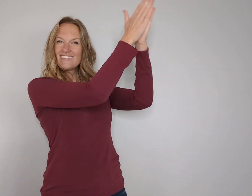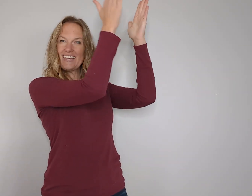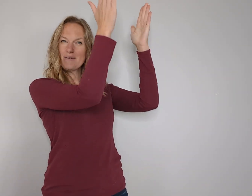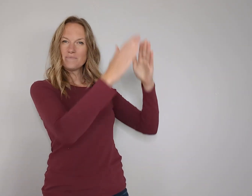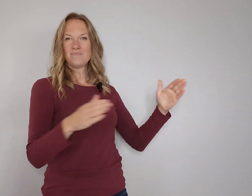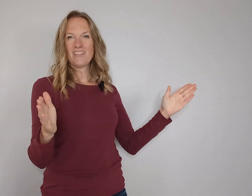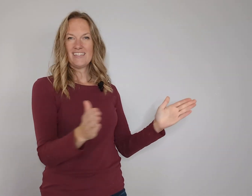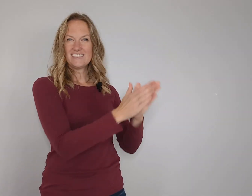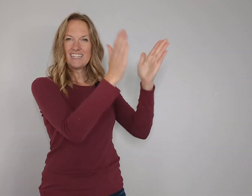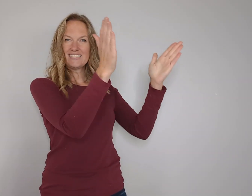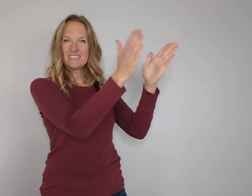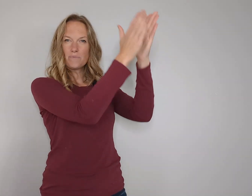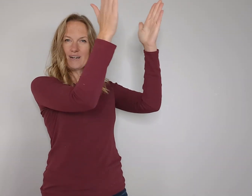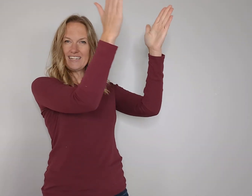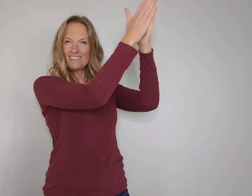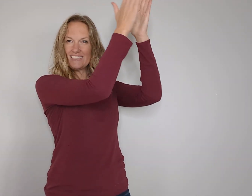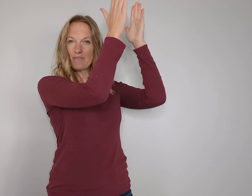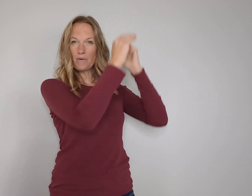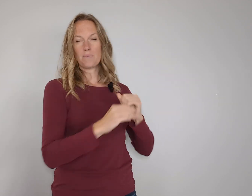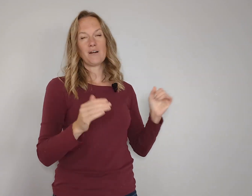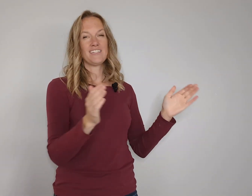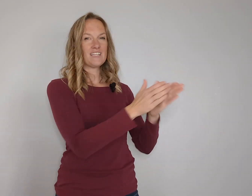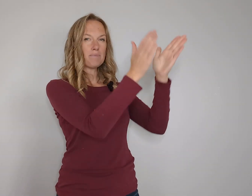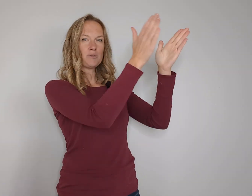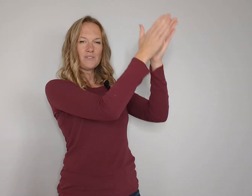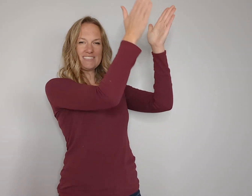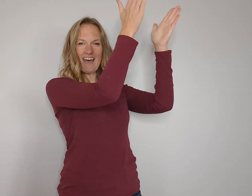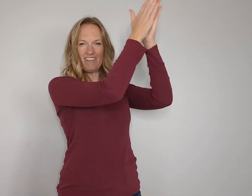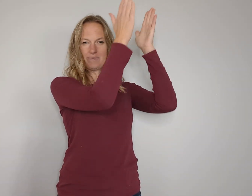Okay? Change it to praise. And we want to praise up towards heaven.